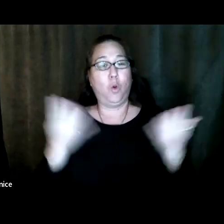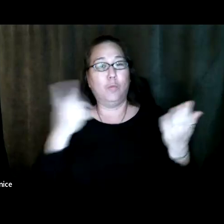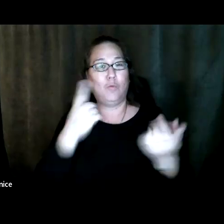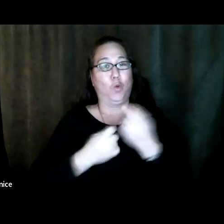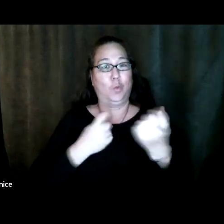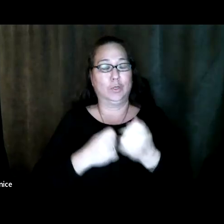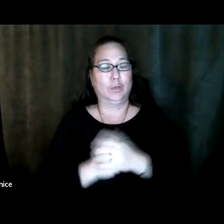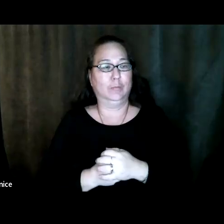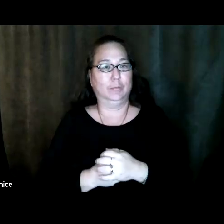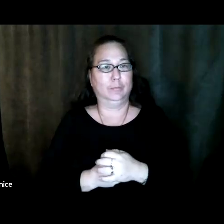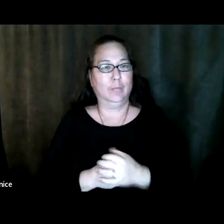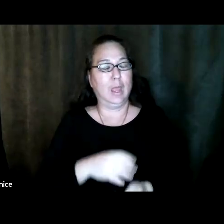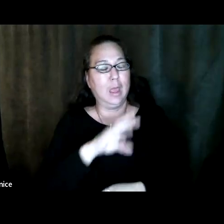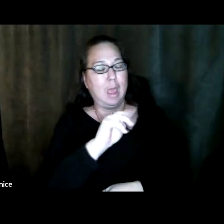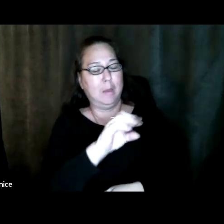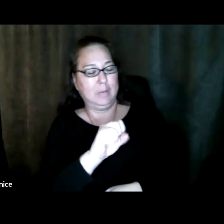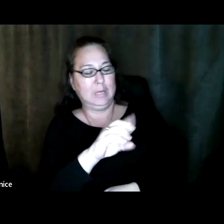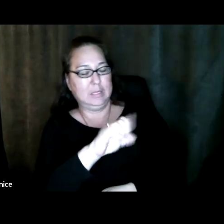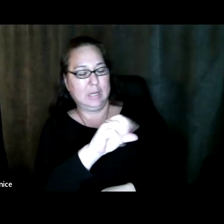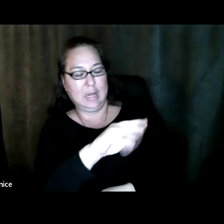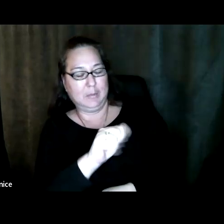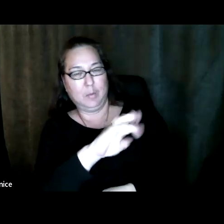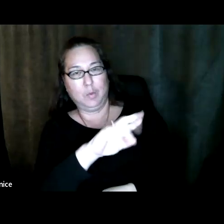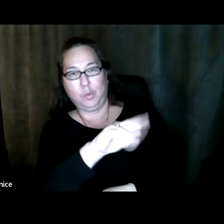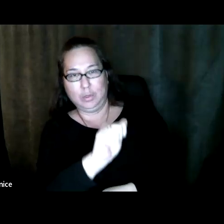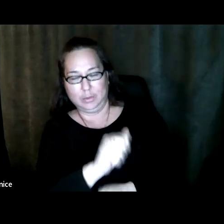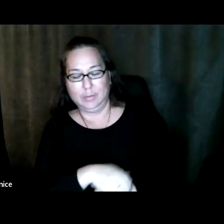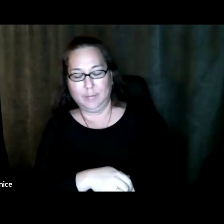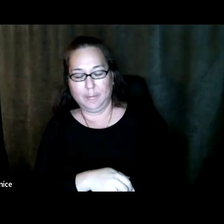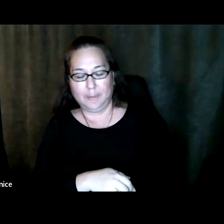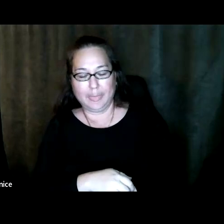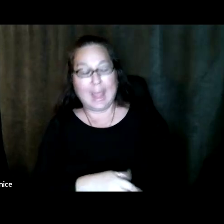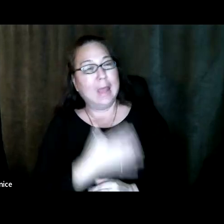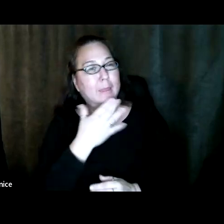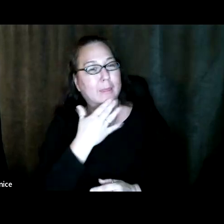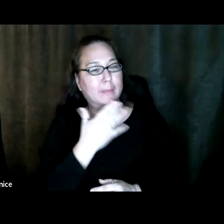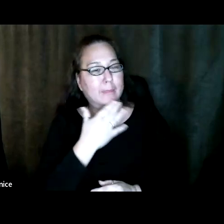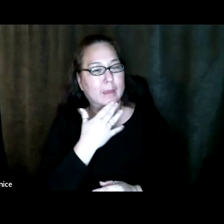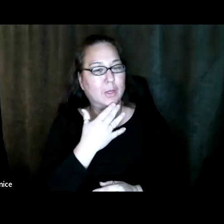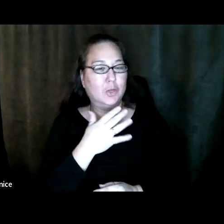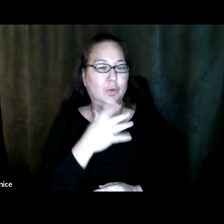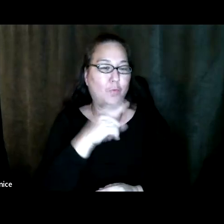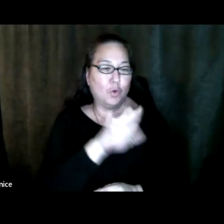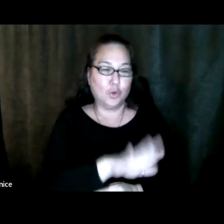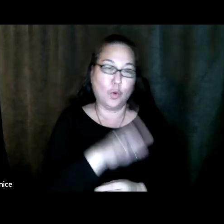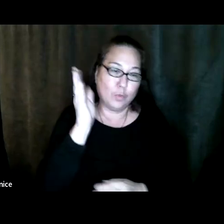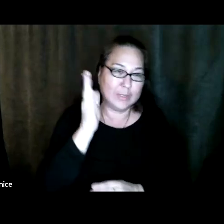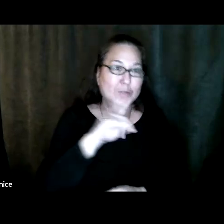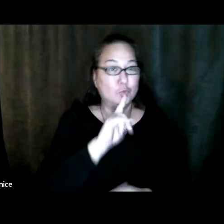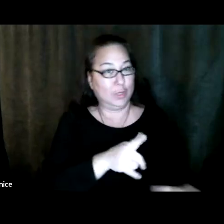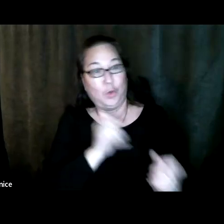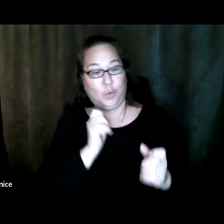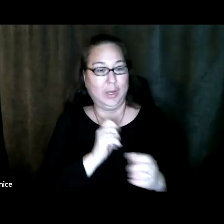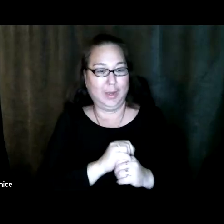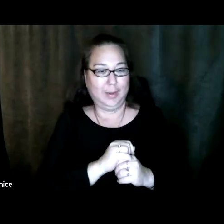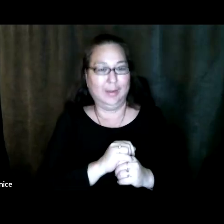Thank you so much for your presentation. It was so quick, but very informative. I just appreciate how, straightforward to